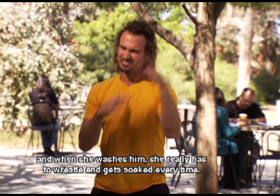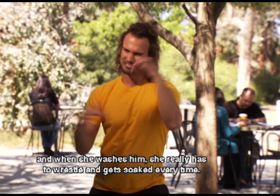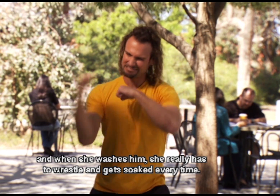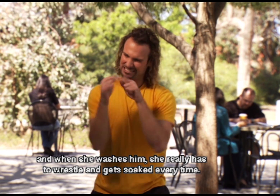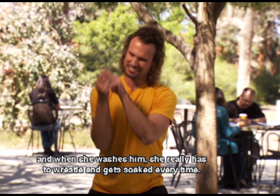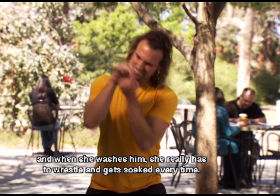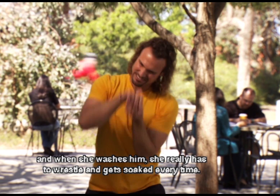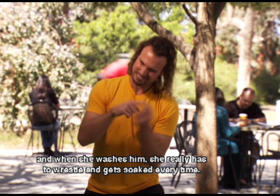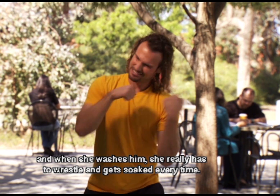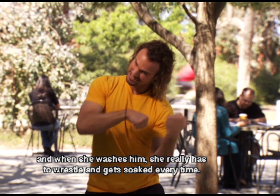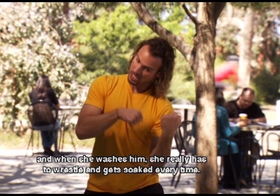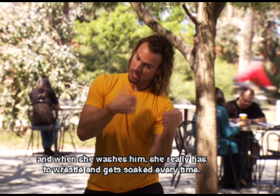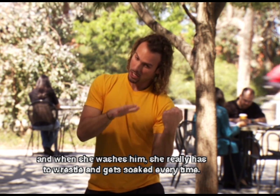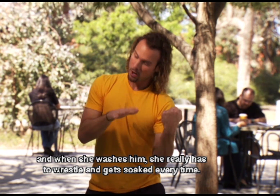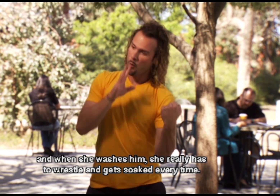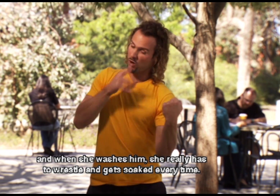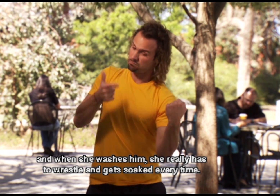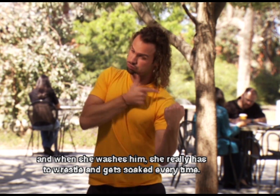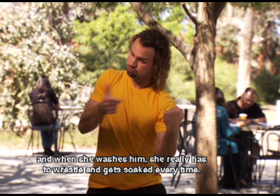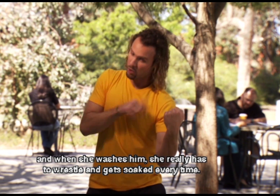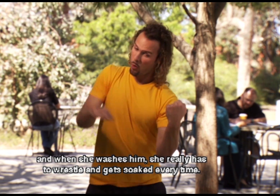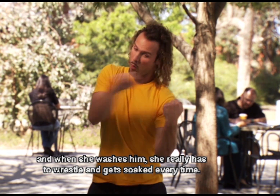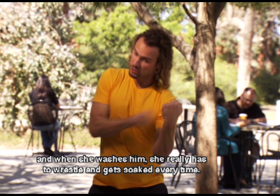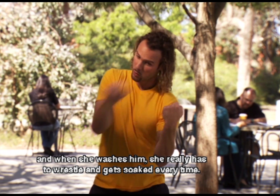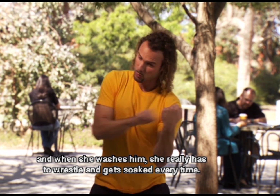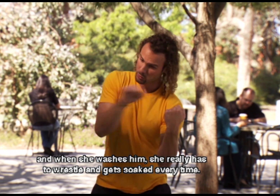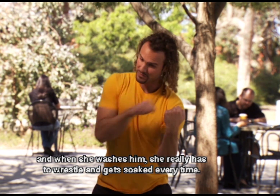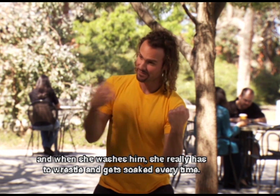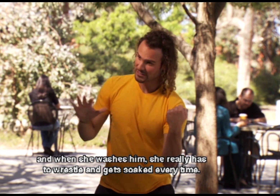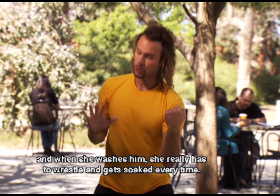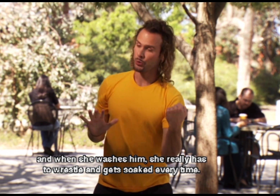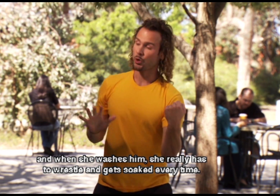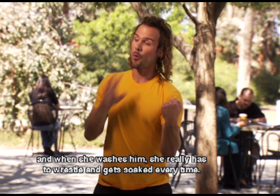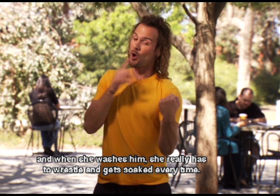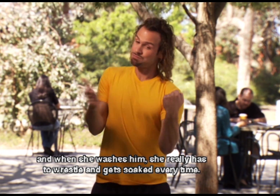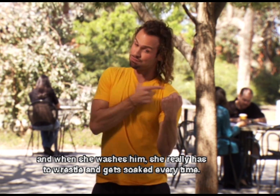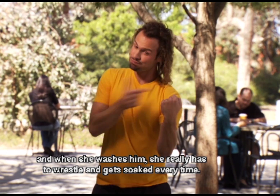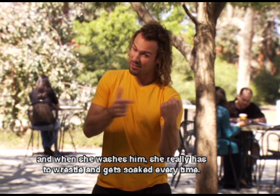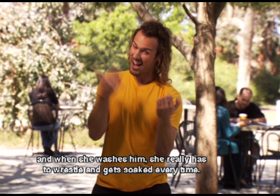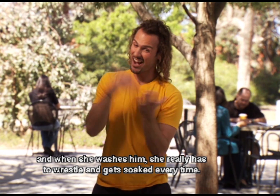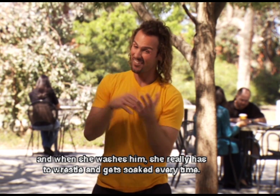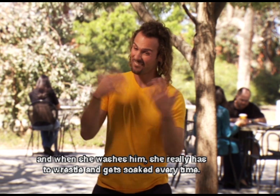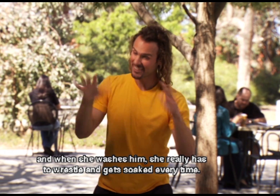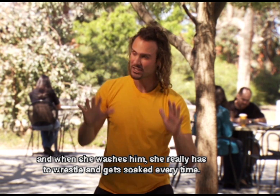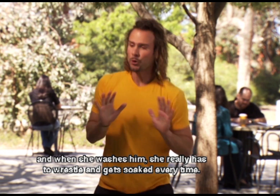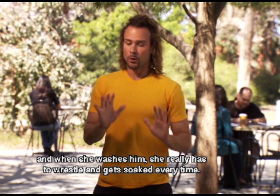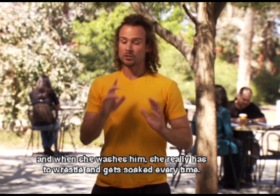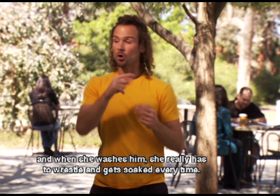And when she washes him, she really has to wrestle and get soaked every time.